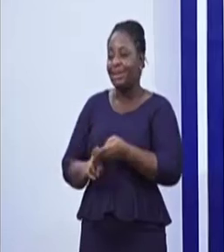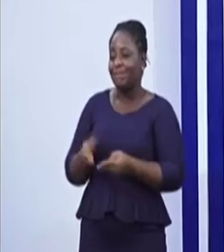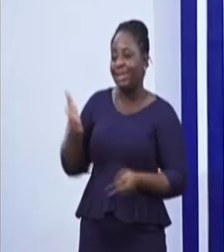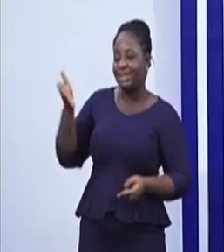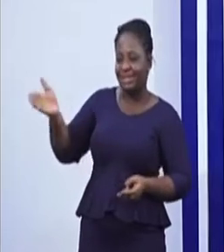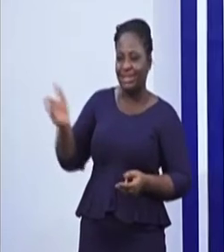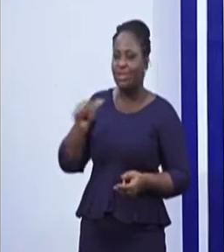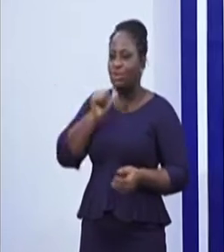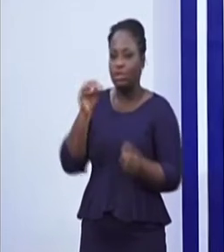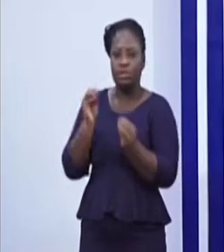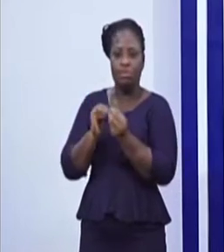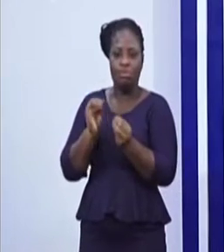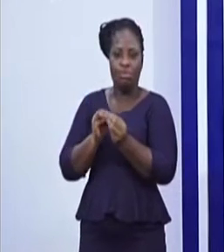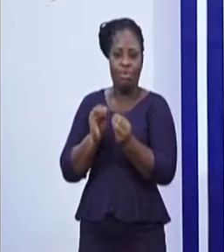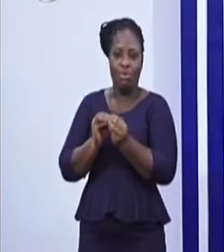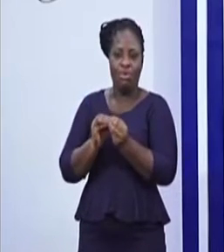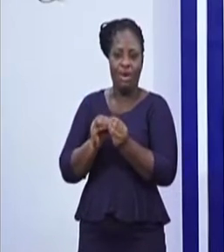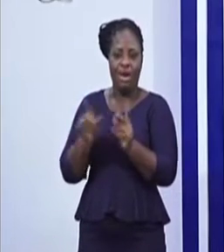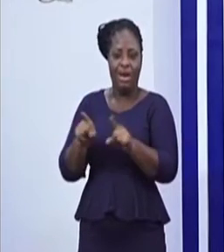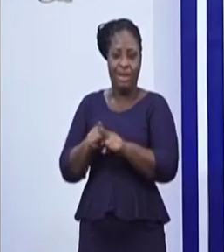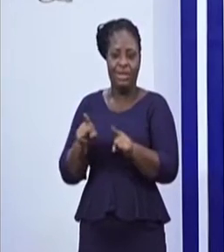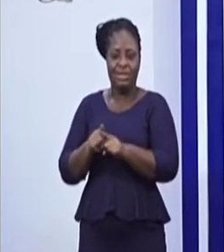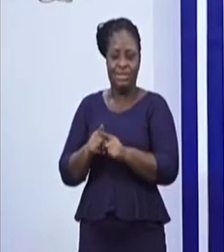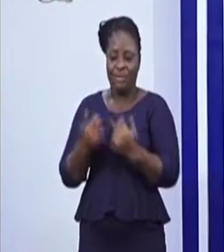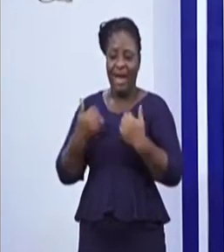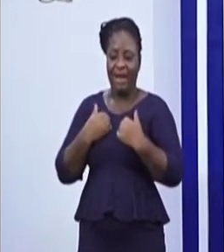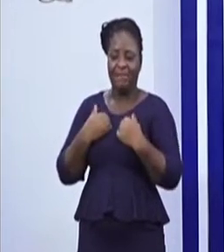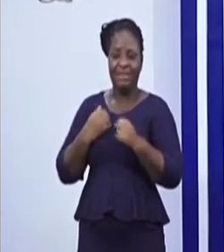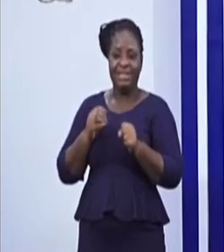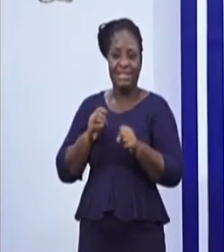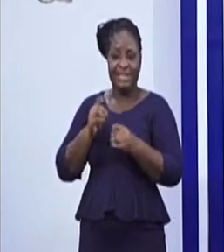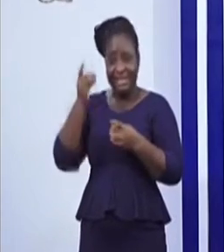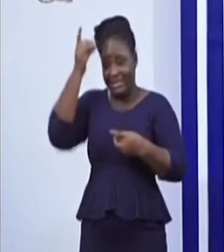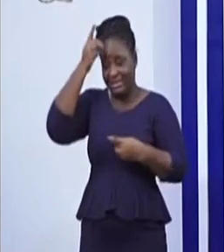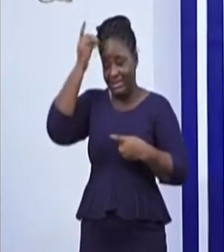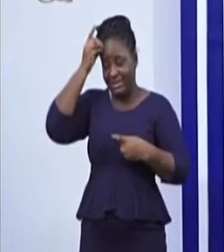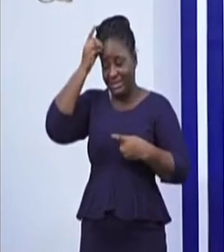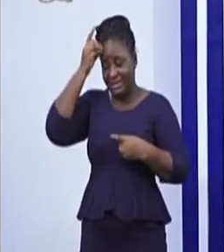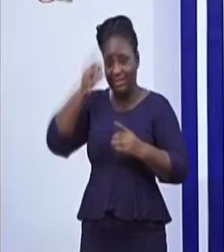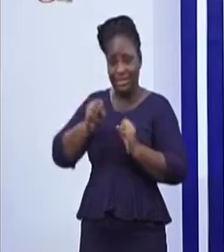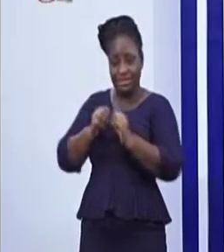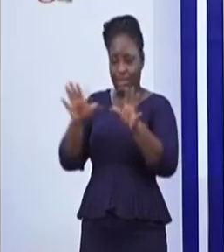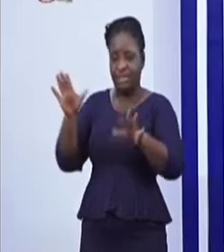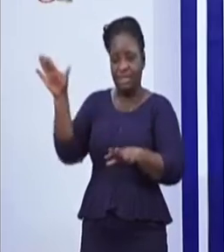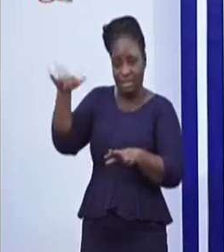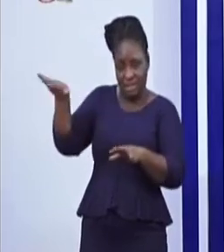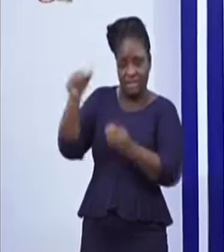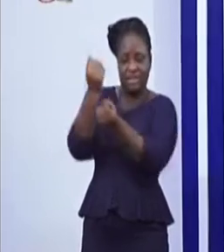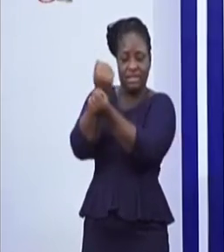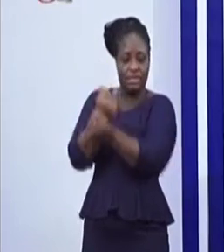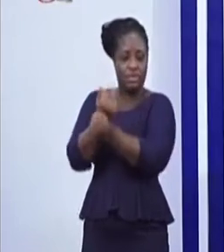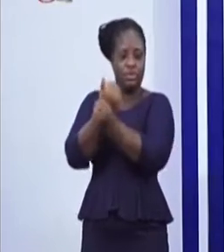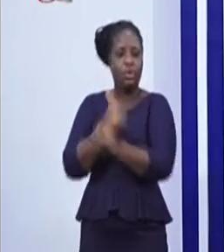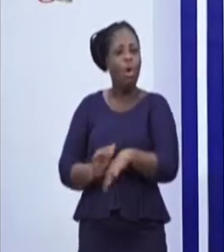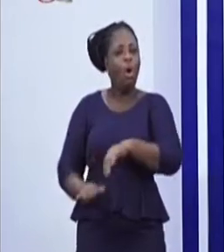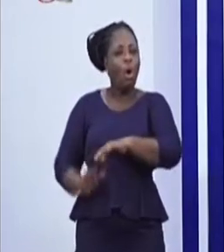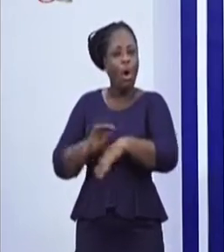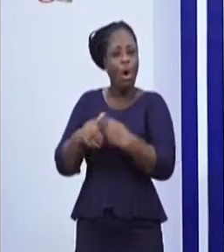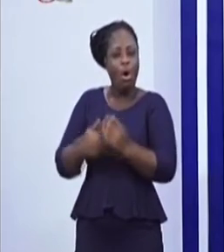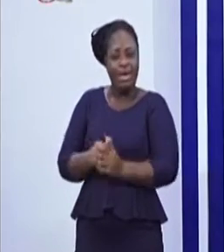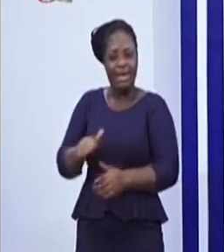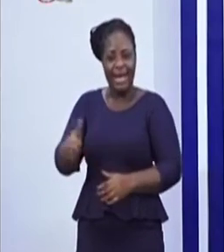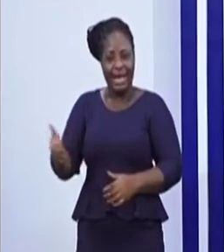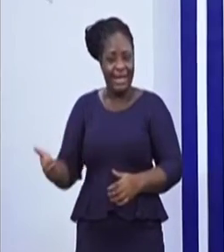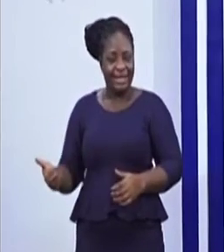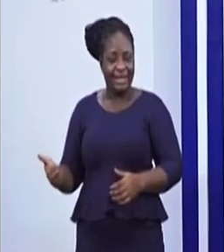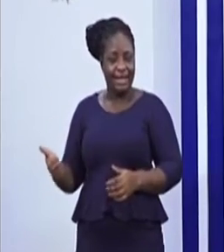cells are not as many as to potentially have the disease spreading within the cells. So all the other